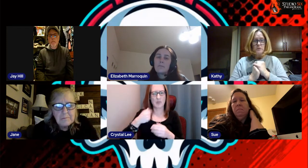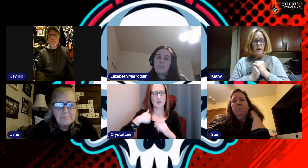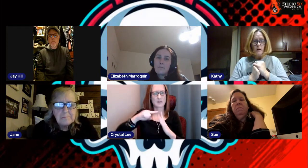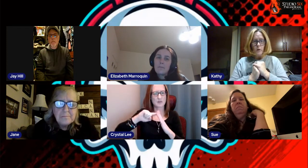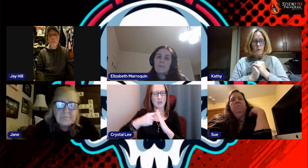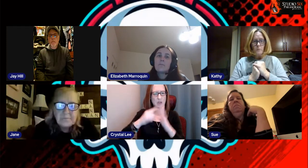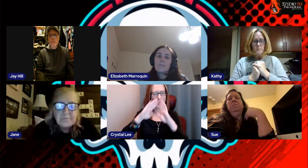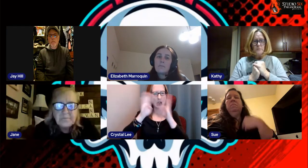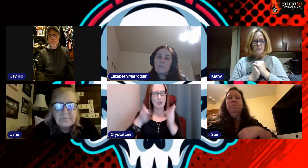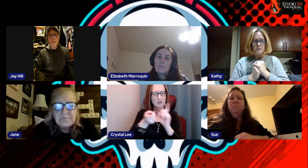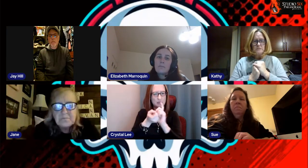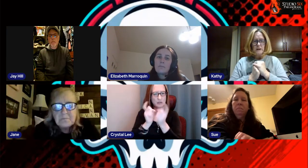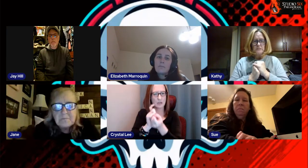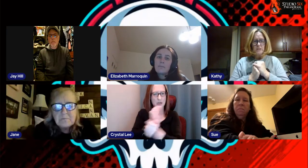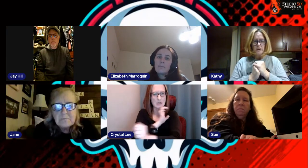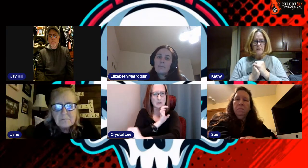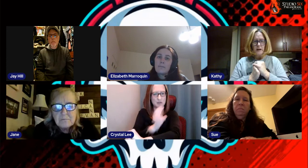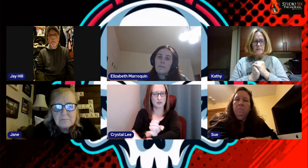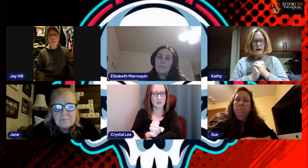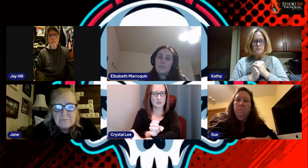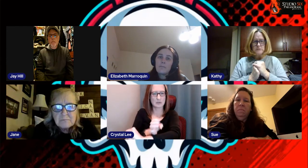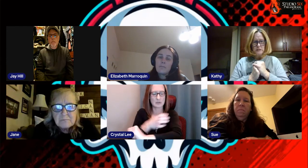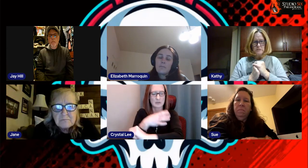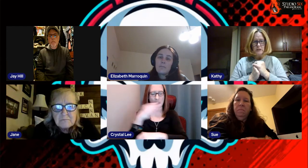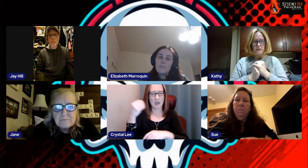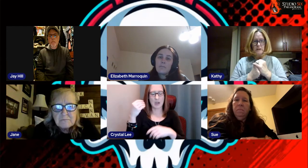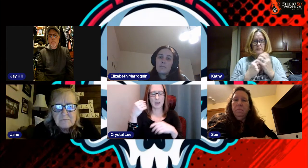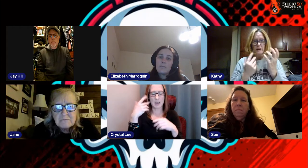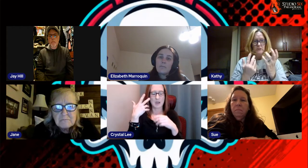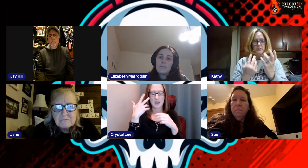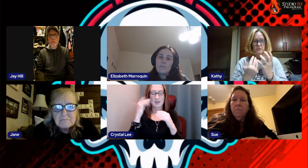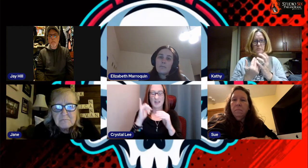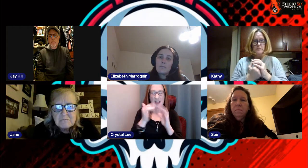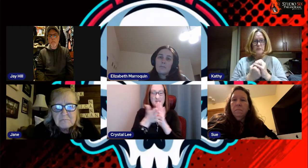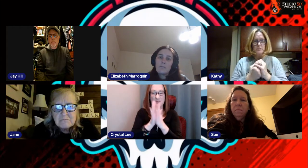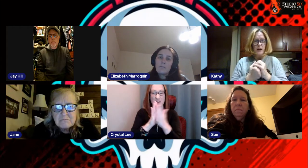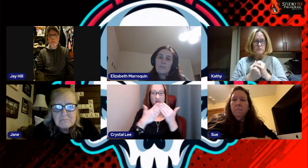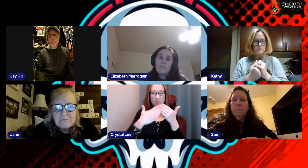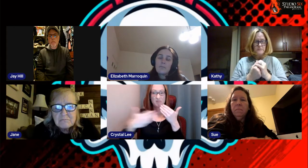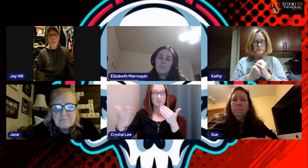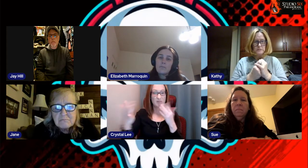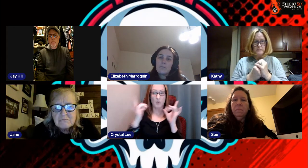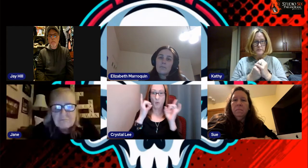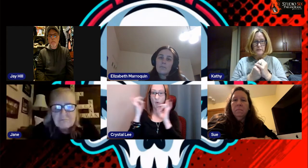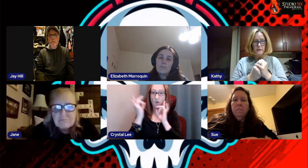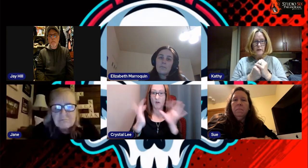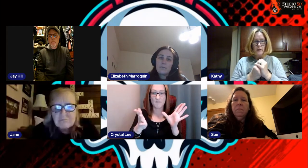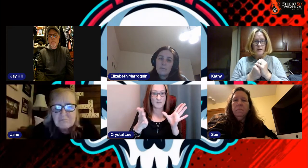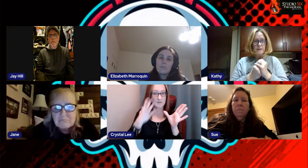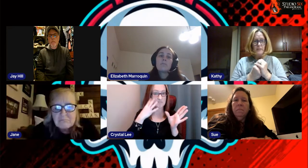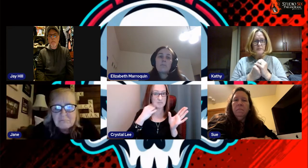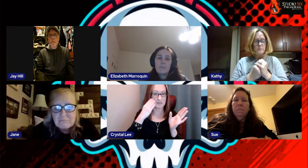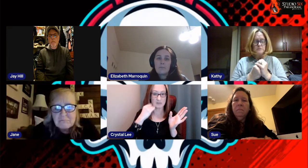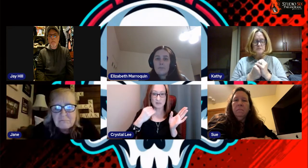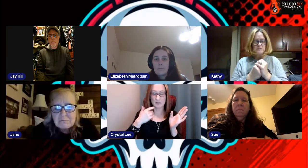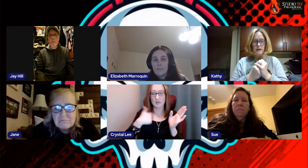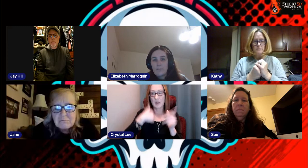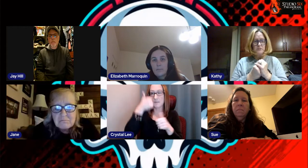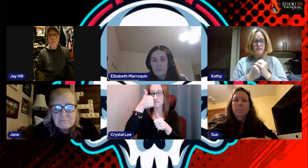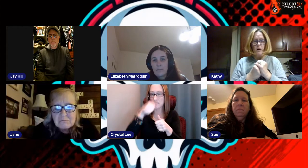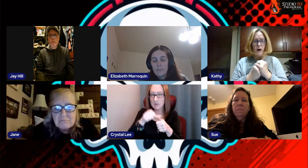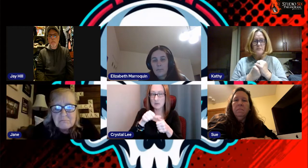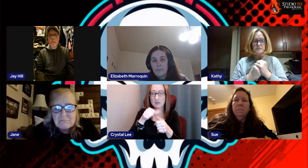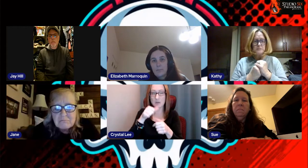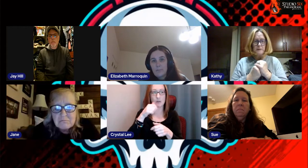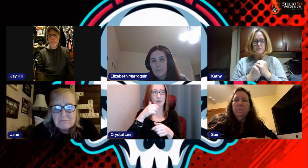So when she got home, she started to look at the house started changing, the energy she was in. The house felt different. Nothing was the same.